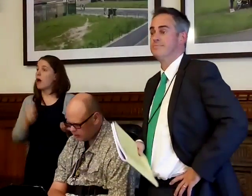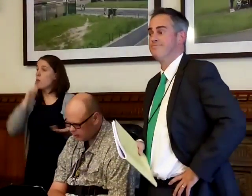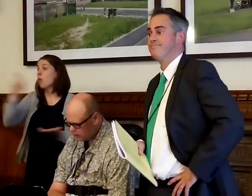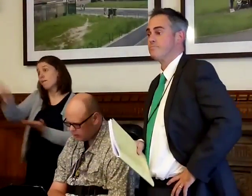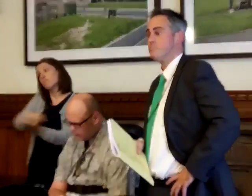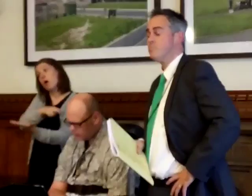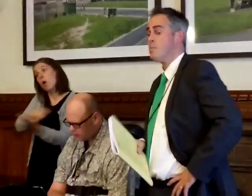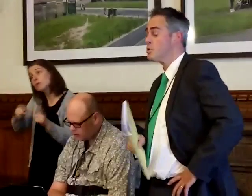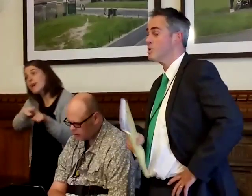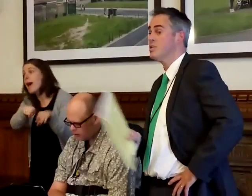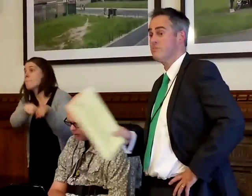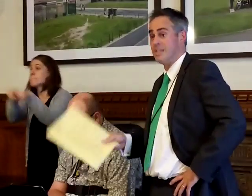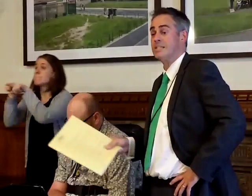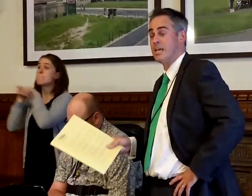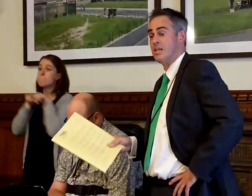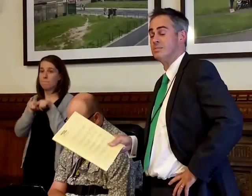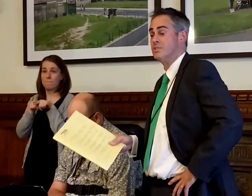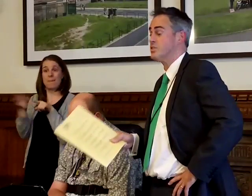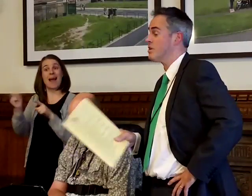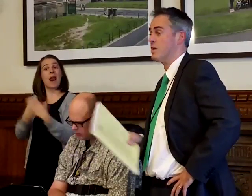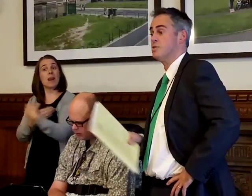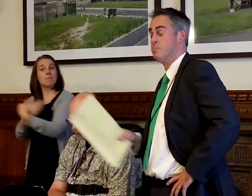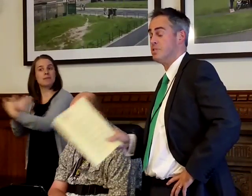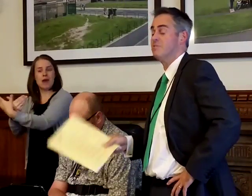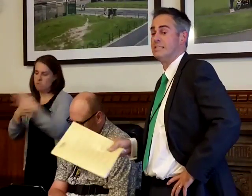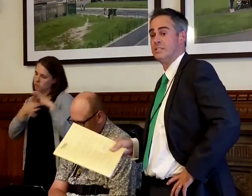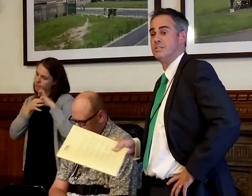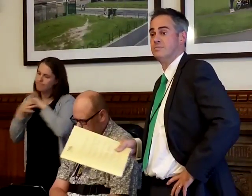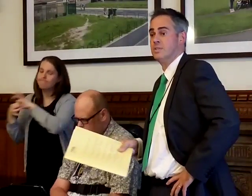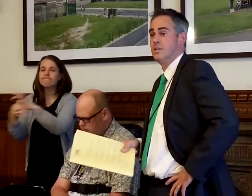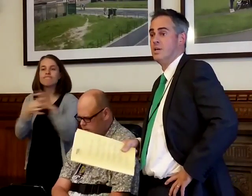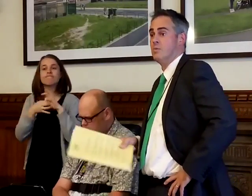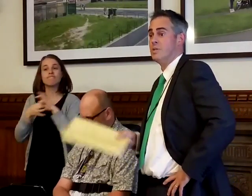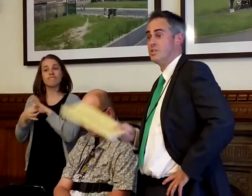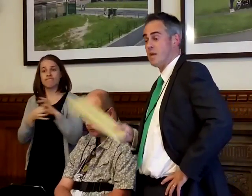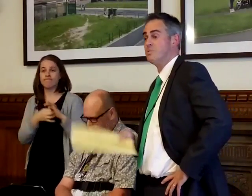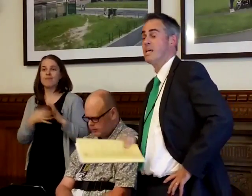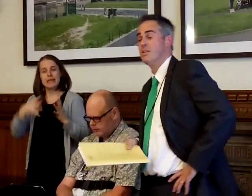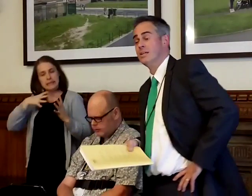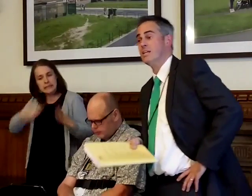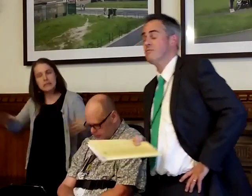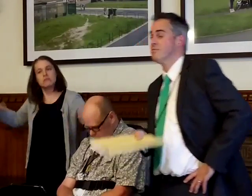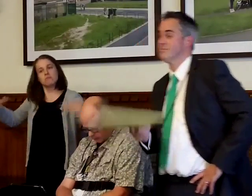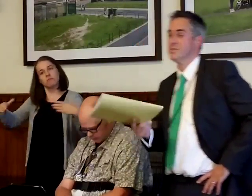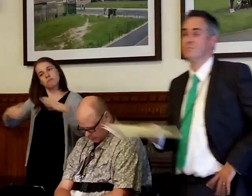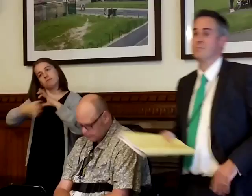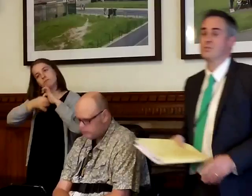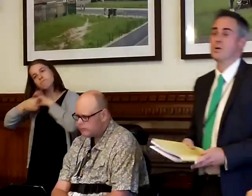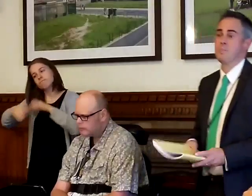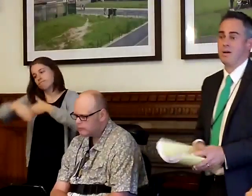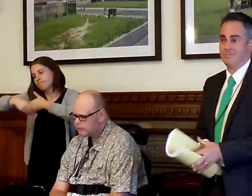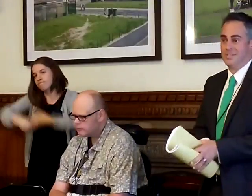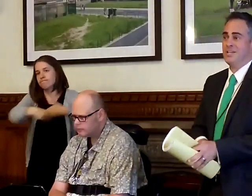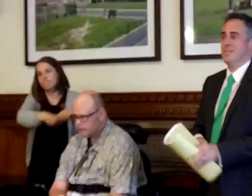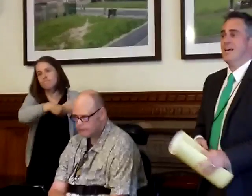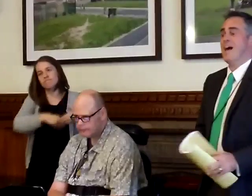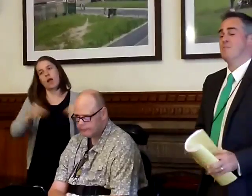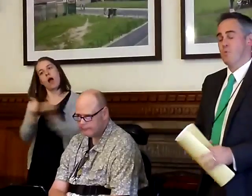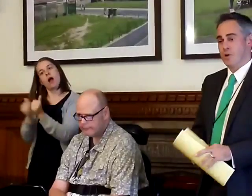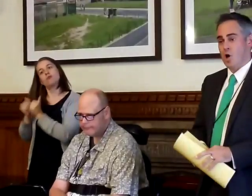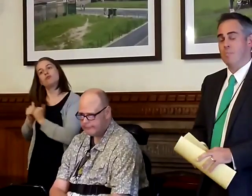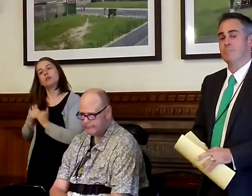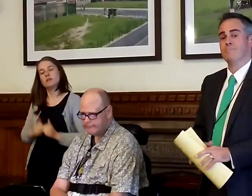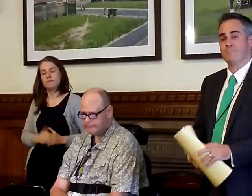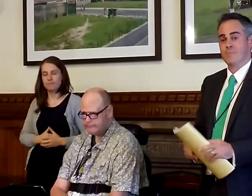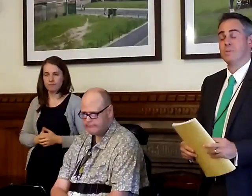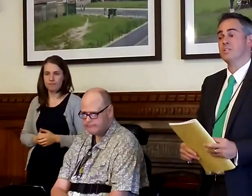Lib Dems too, because we need to fight together. This is no time to be divided. We need to come together, and if you know, we talk about